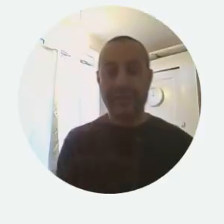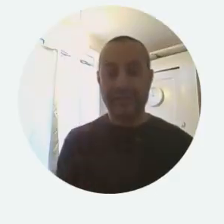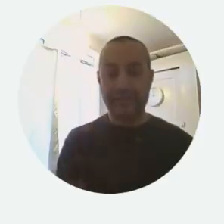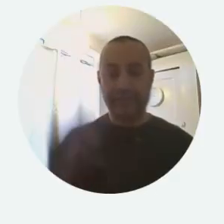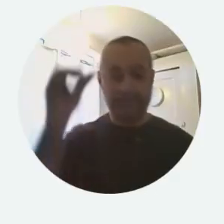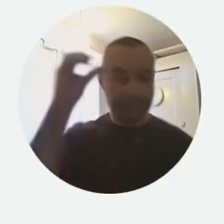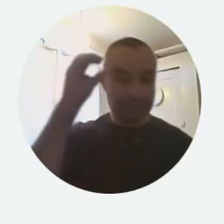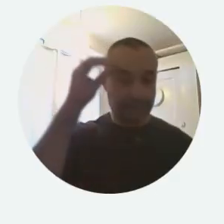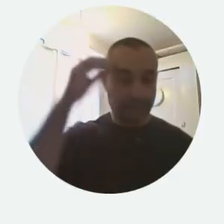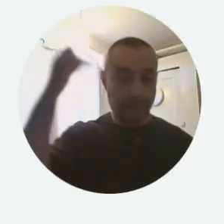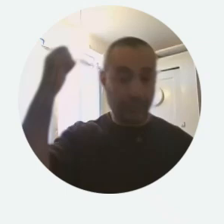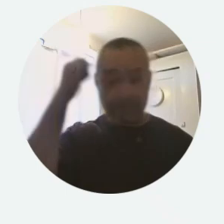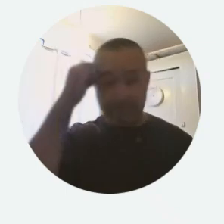Please remember,